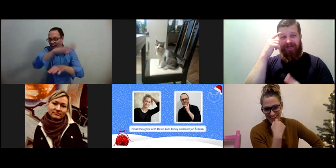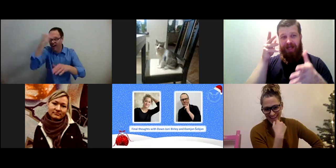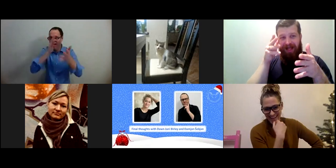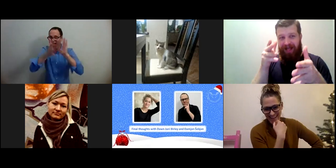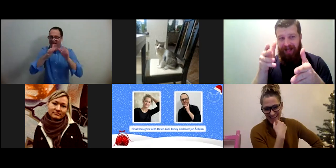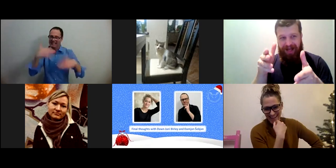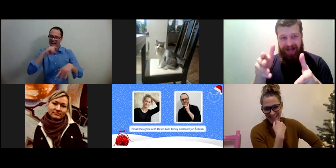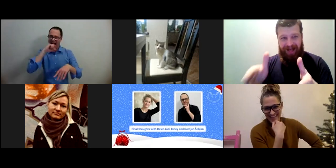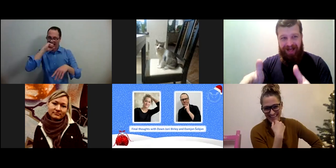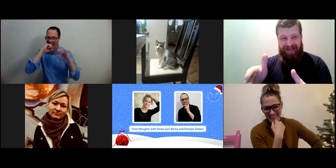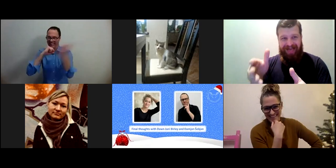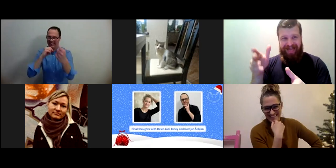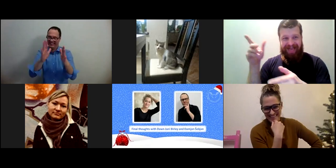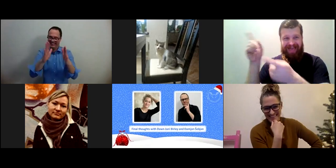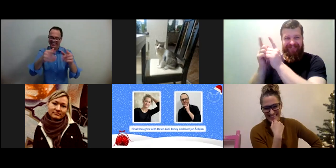I agree.